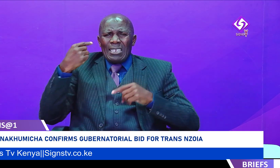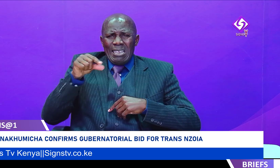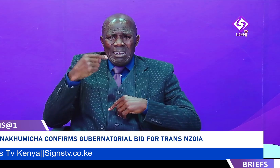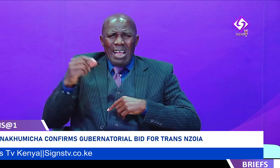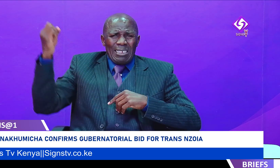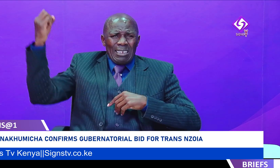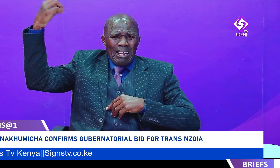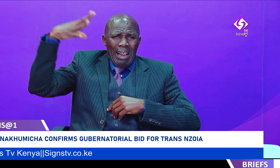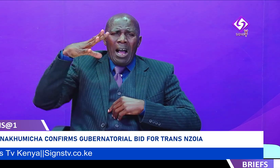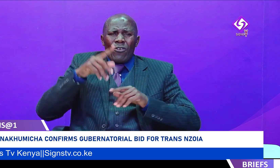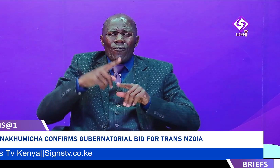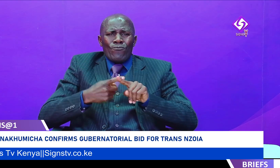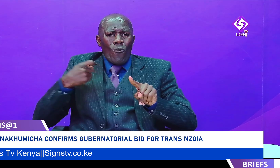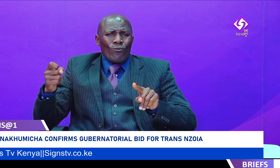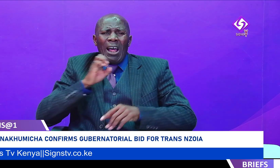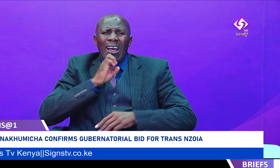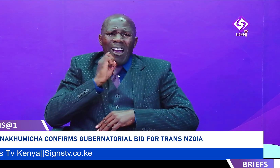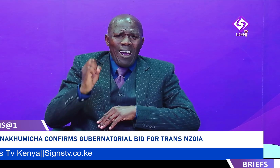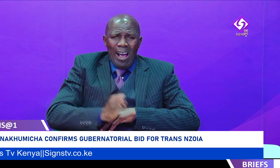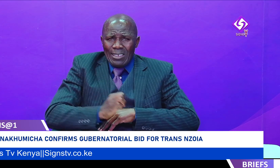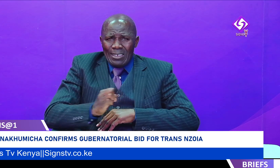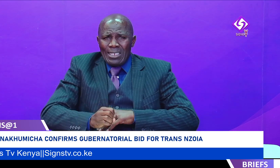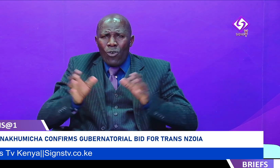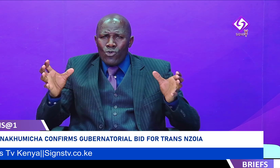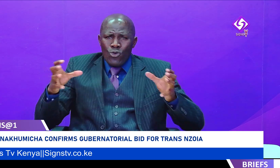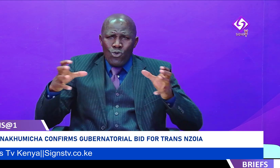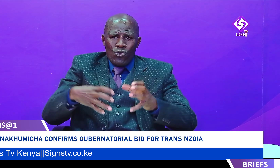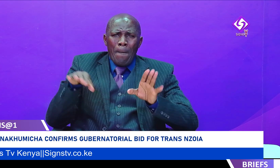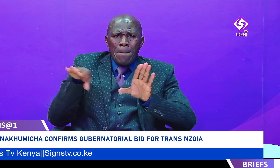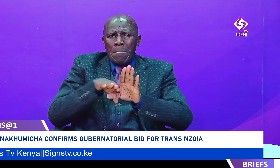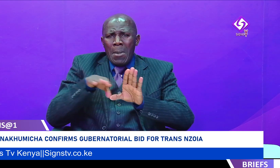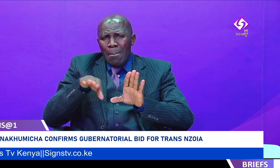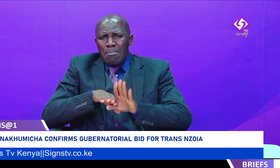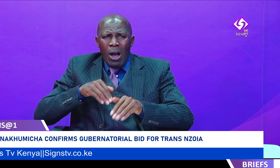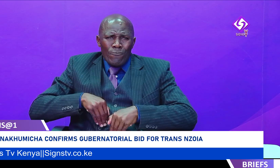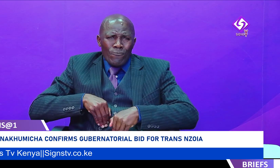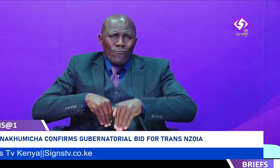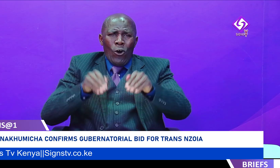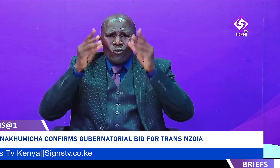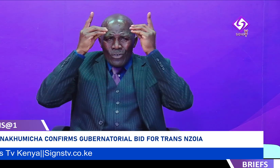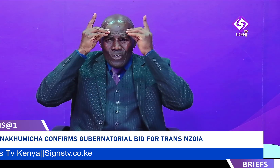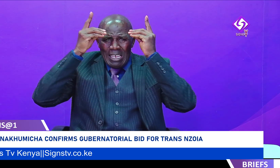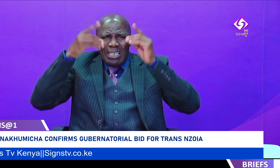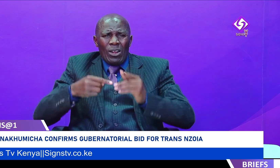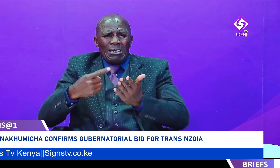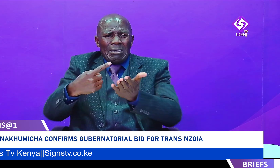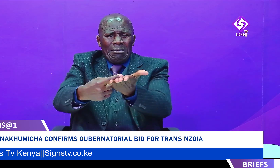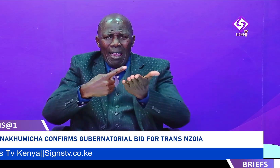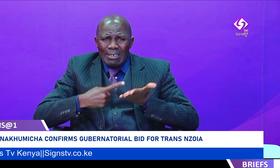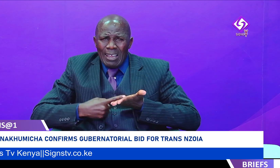that she had received the green light from elders and community members following